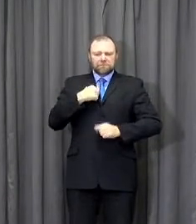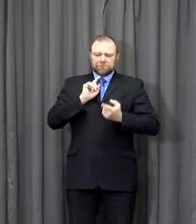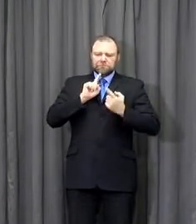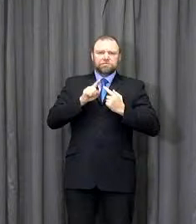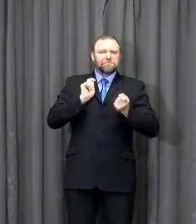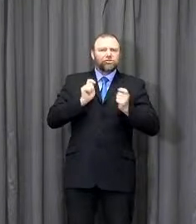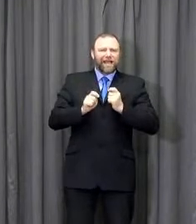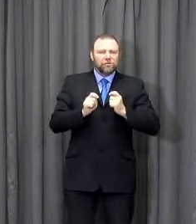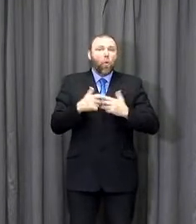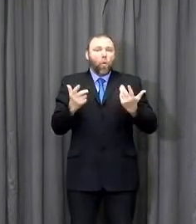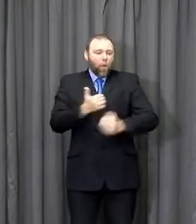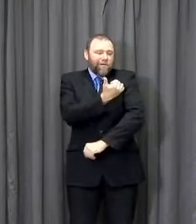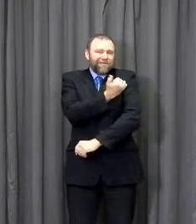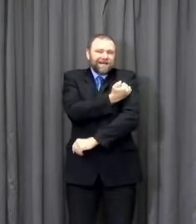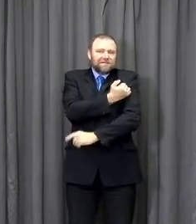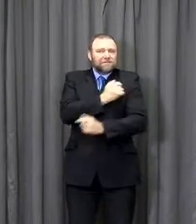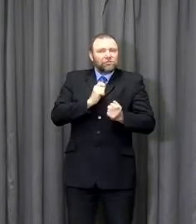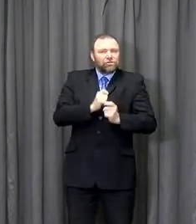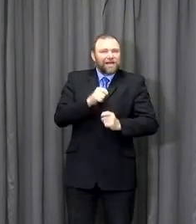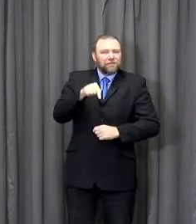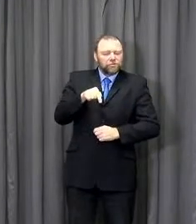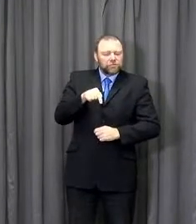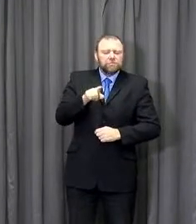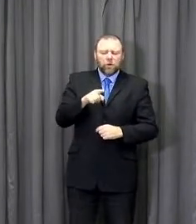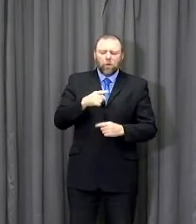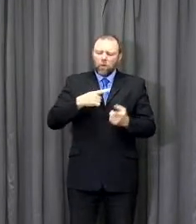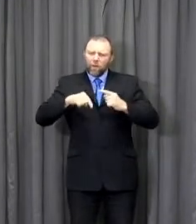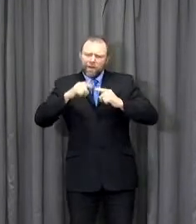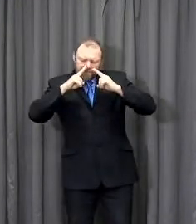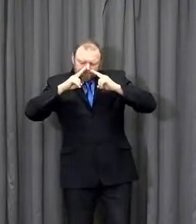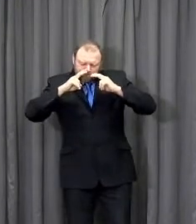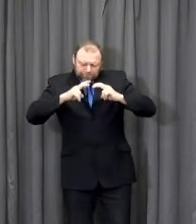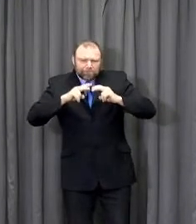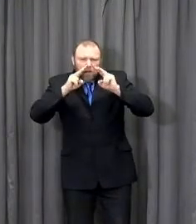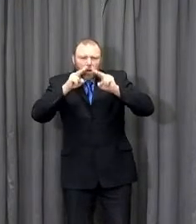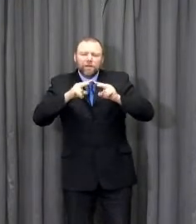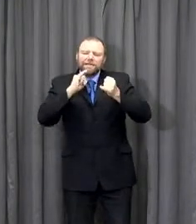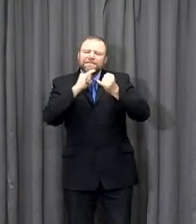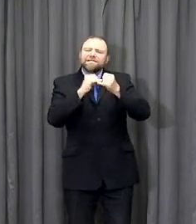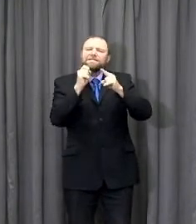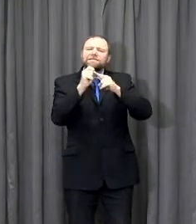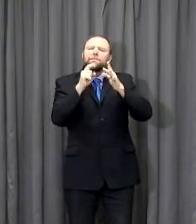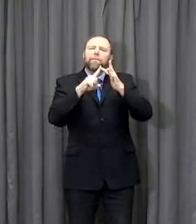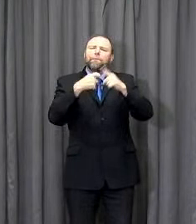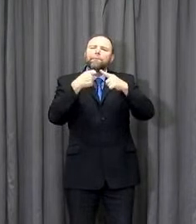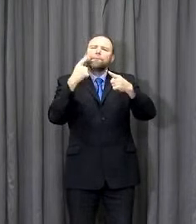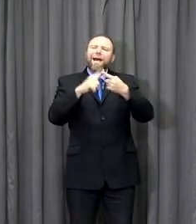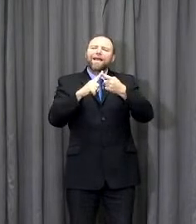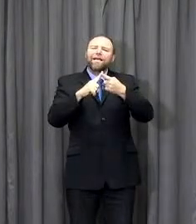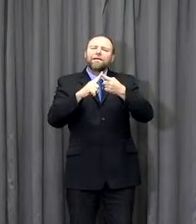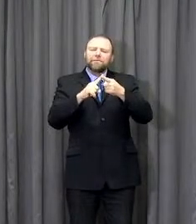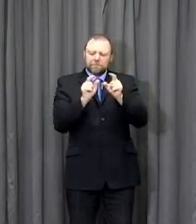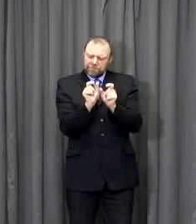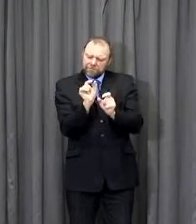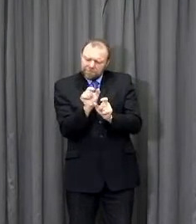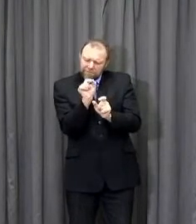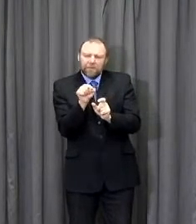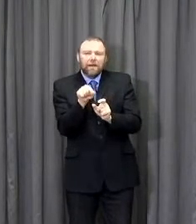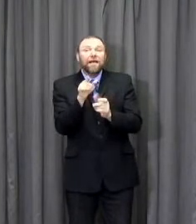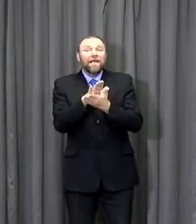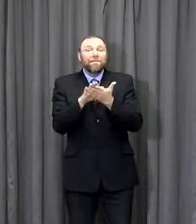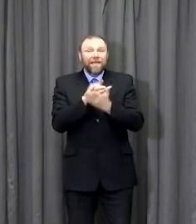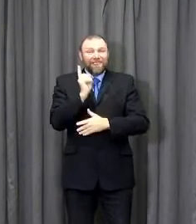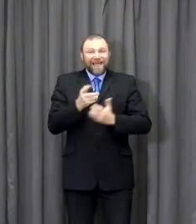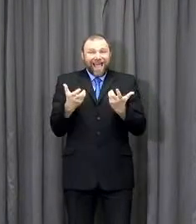pay particular attention to mutations in the spike protein, which is associated with viral entry into cells and is